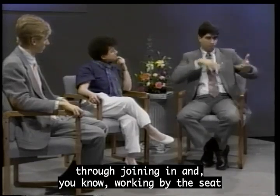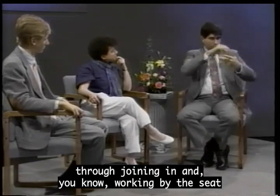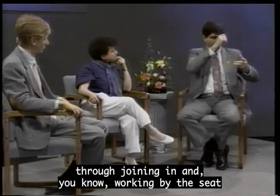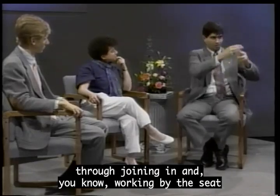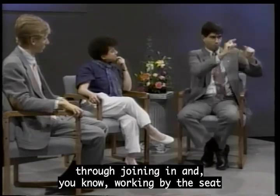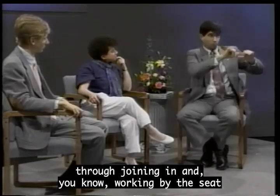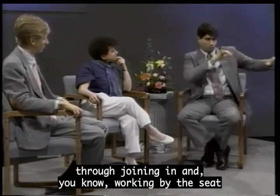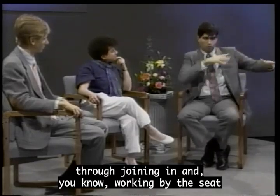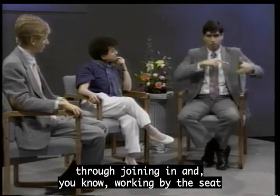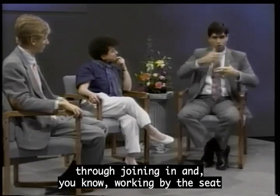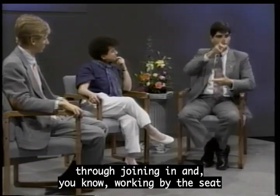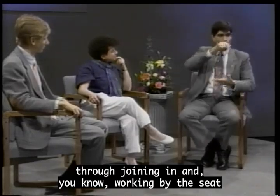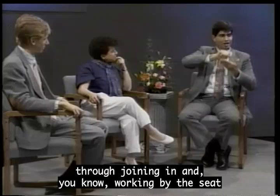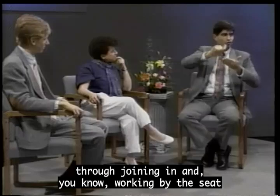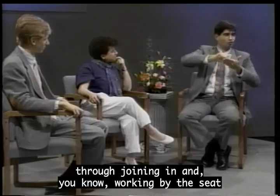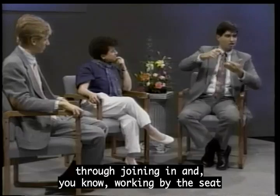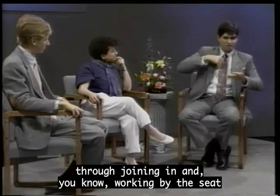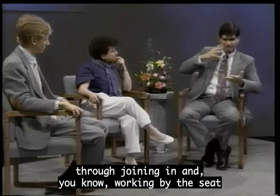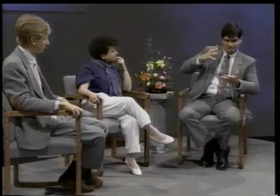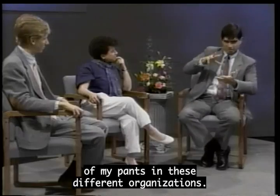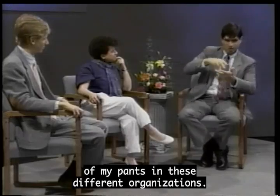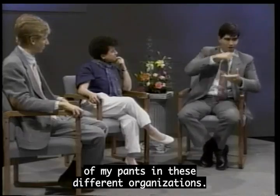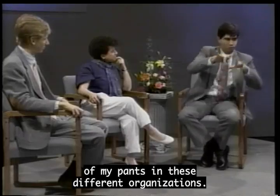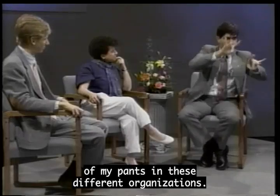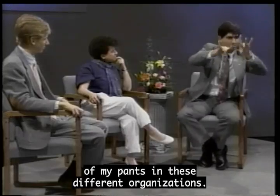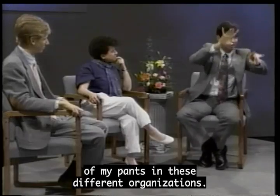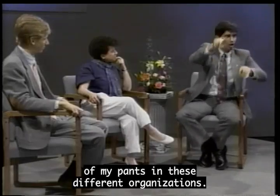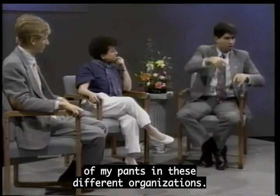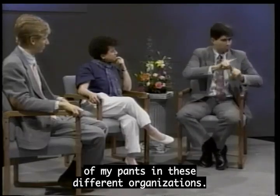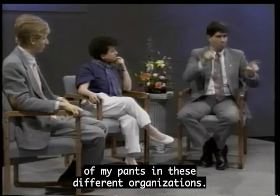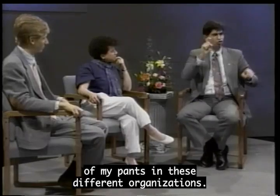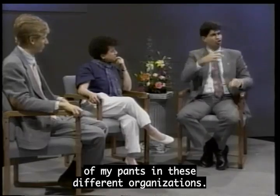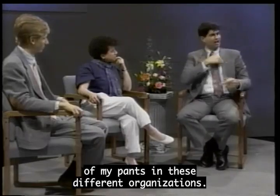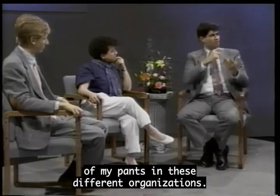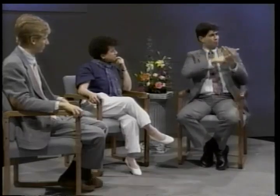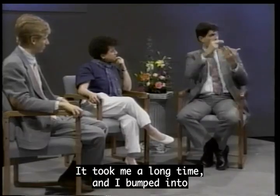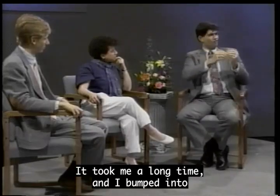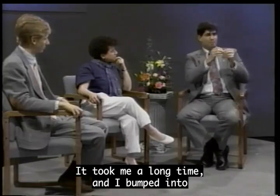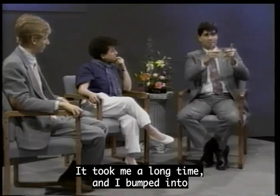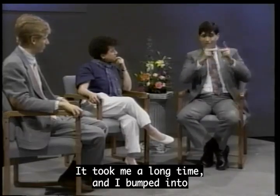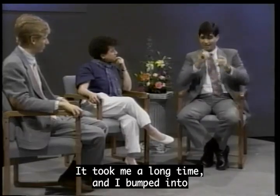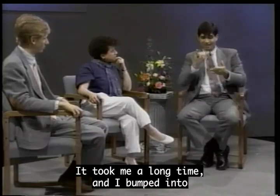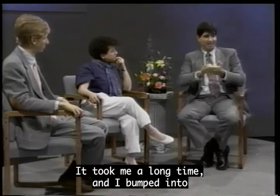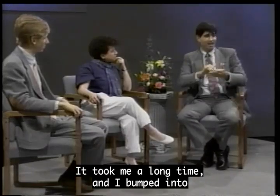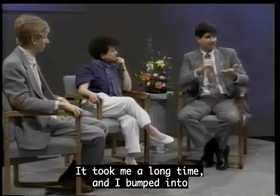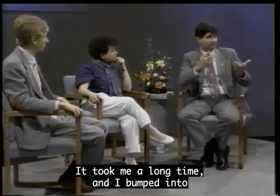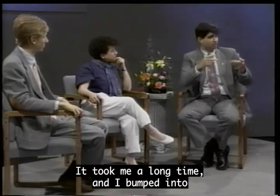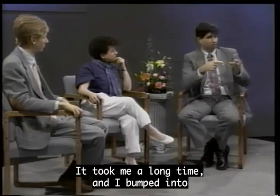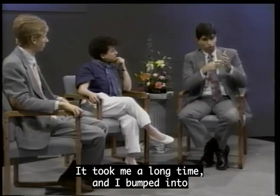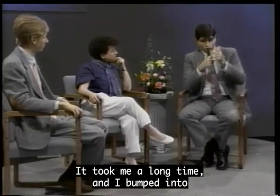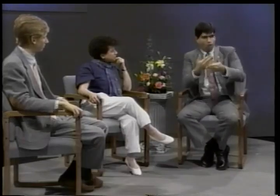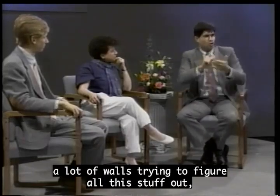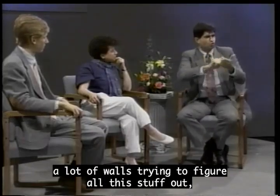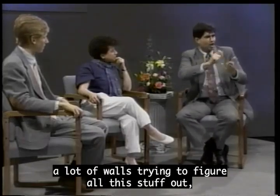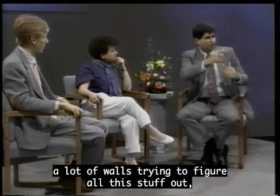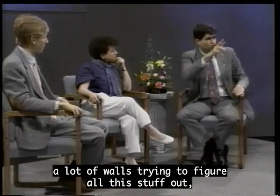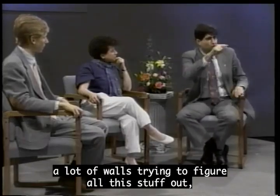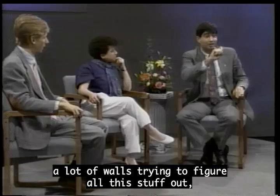seat of my pants in these different organizations. It took me a long time, and I bumped into a lot of walls trying to figure all this stuff out.